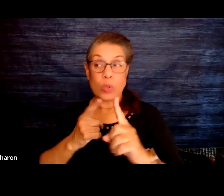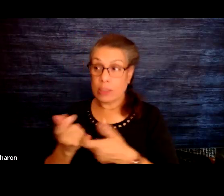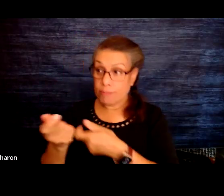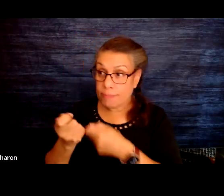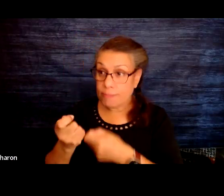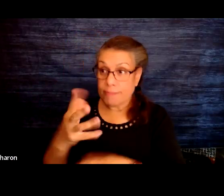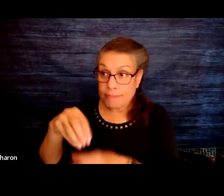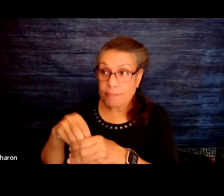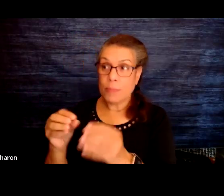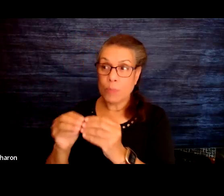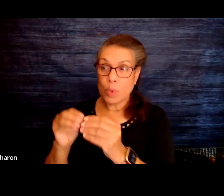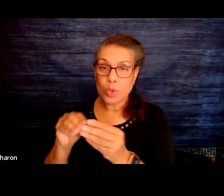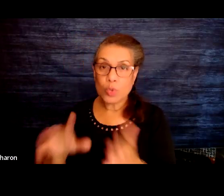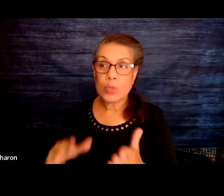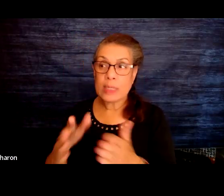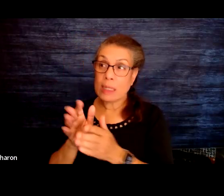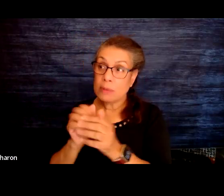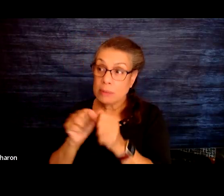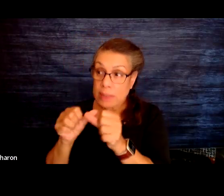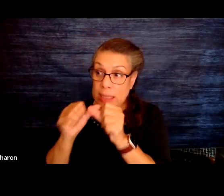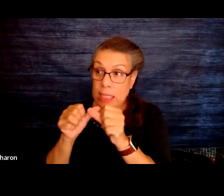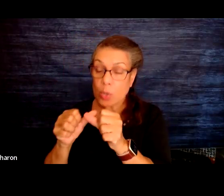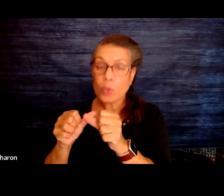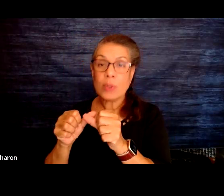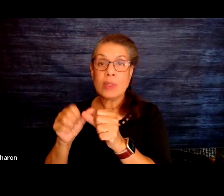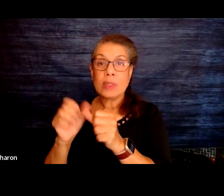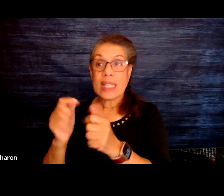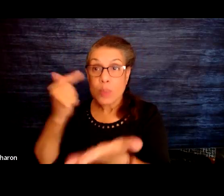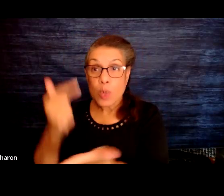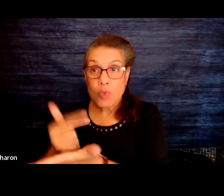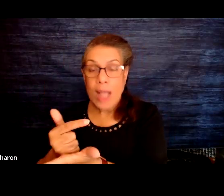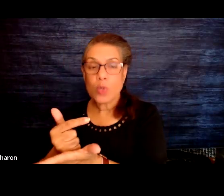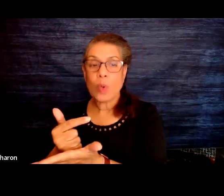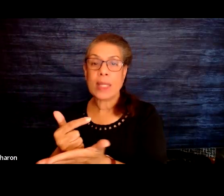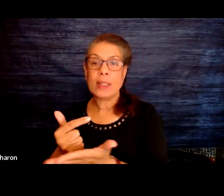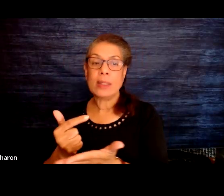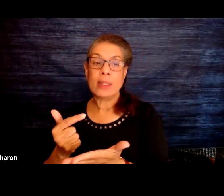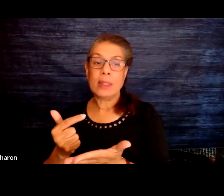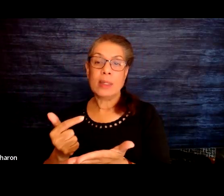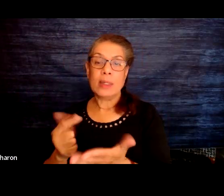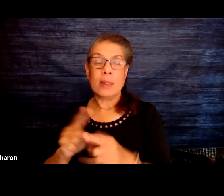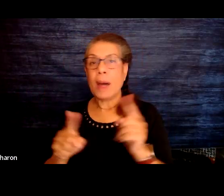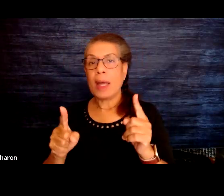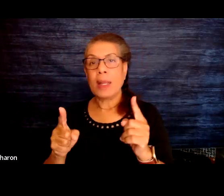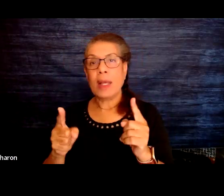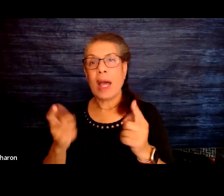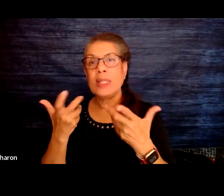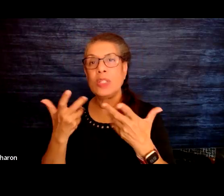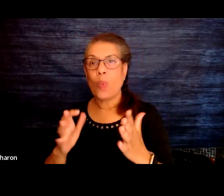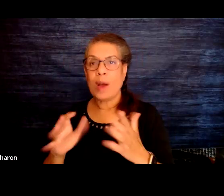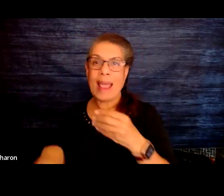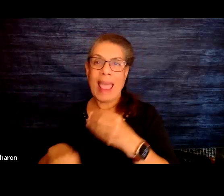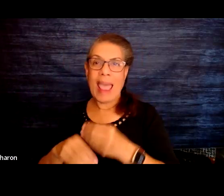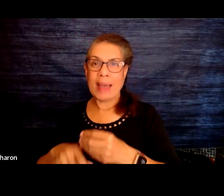as possible and keep students engaged to the finish line, to give students as many opportunities as possible to graduate. But we don't want to put an impediment in front of them.